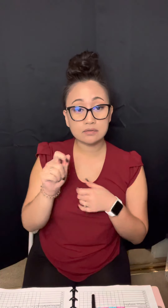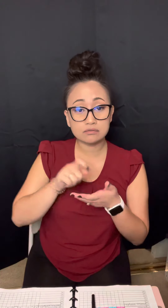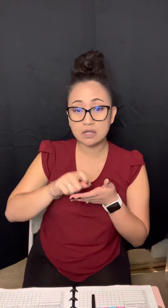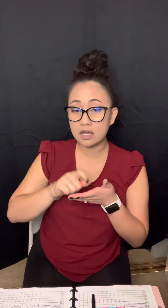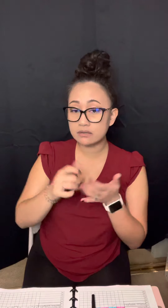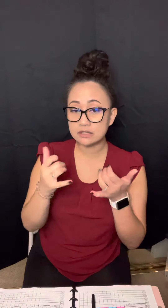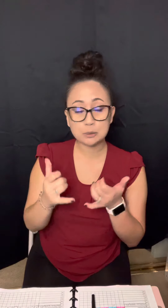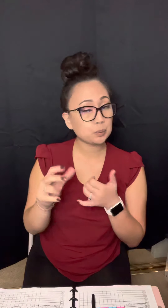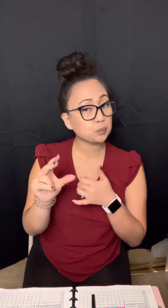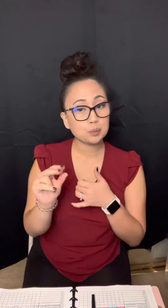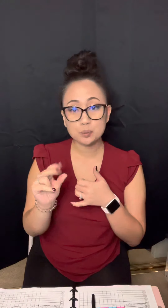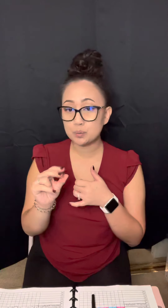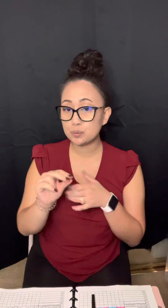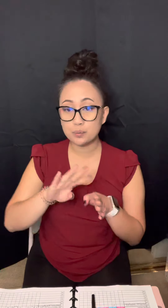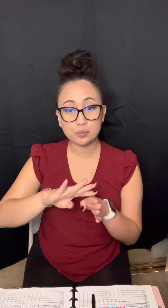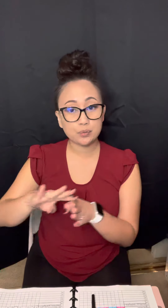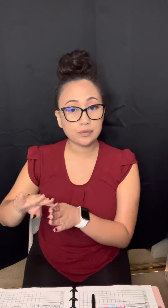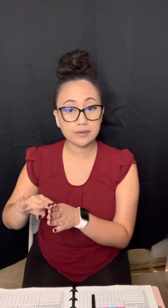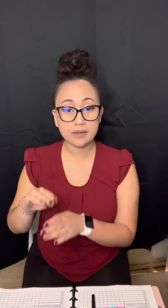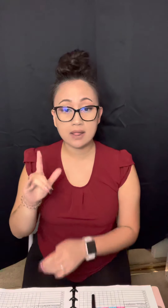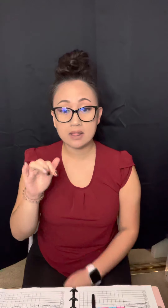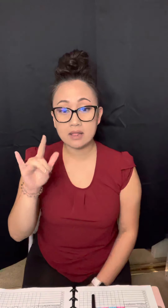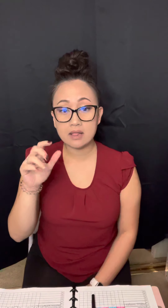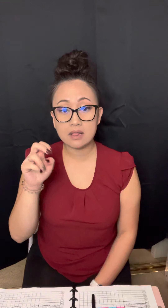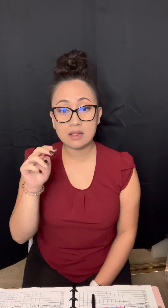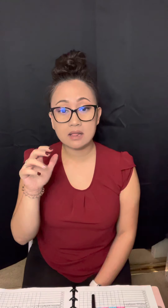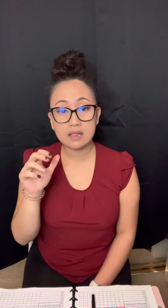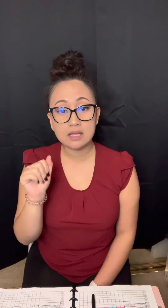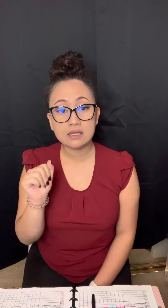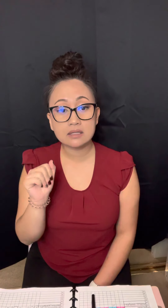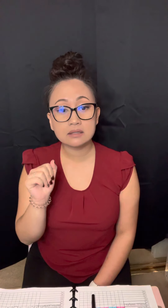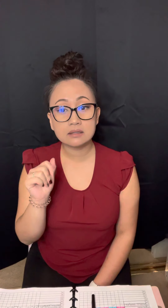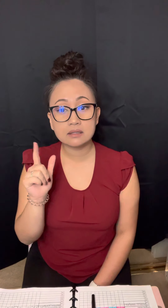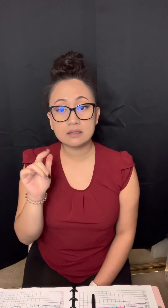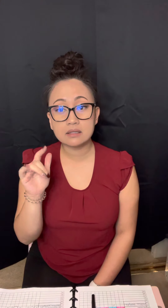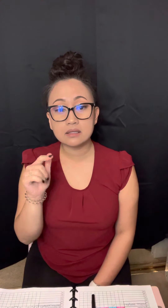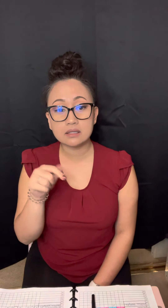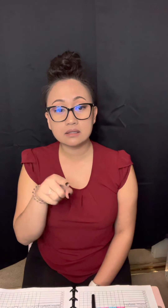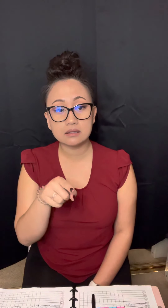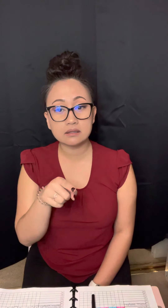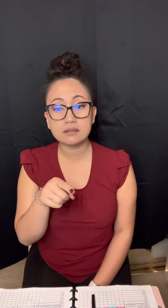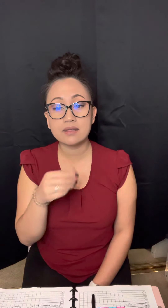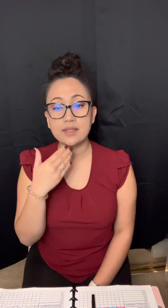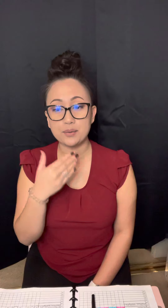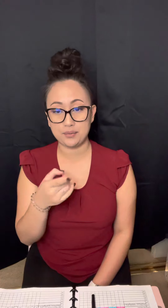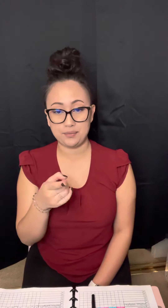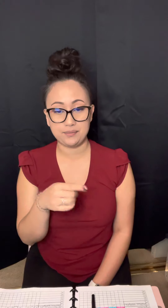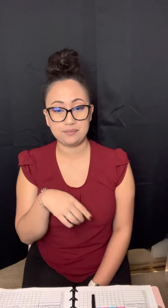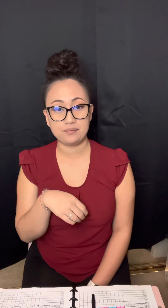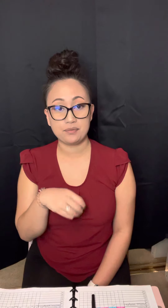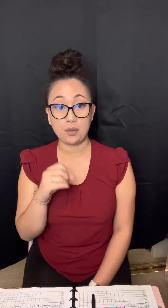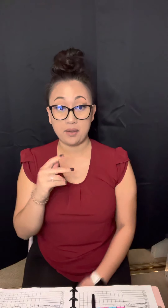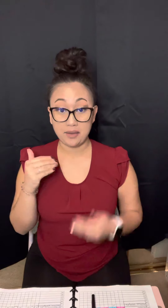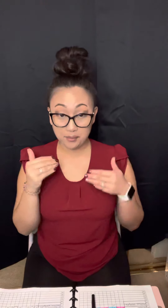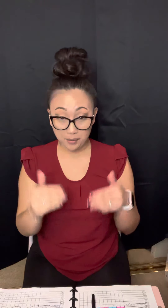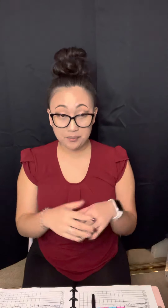now. Lily, we're not writing on. Thank you, sweetie. All right, here we go. E